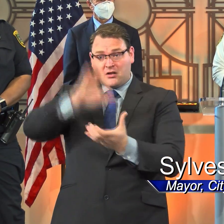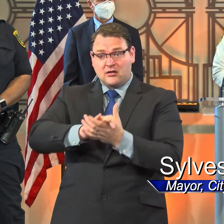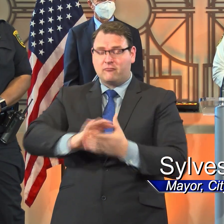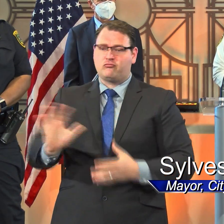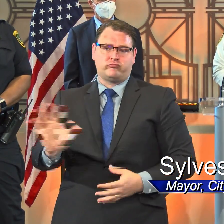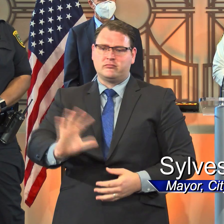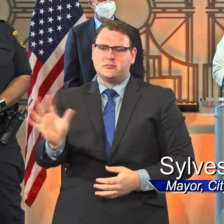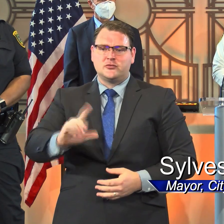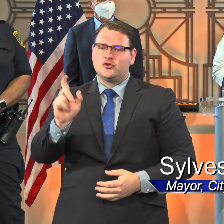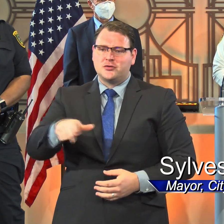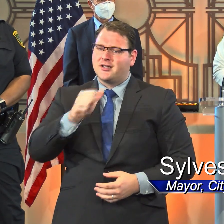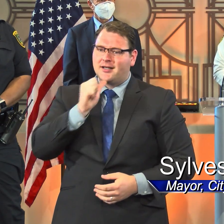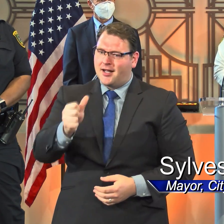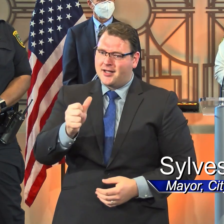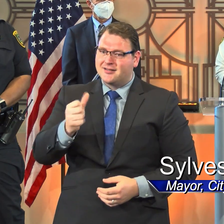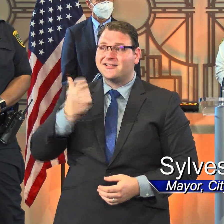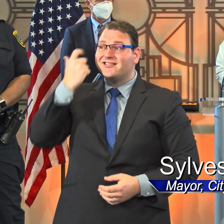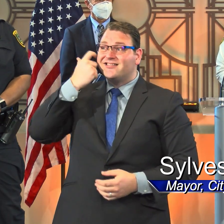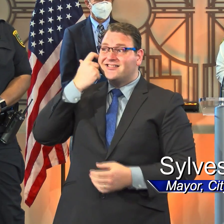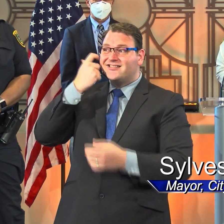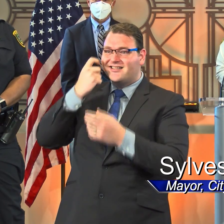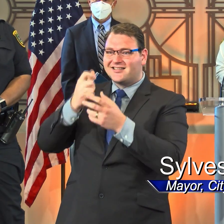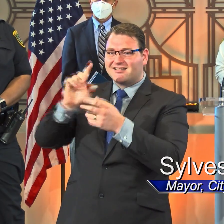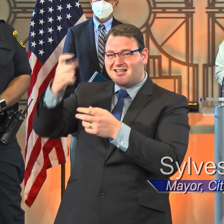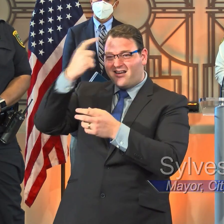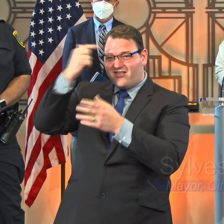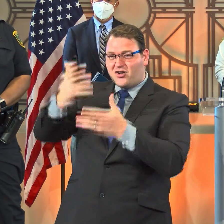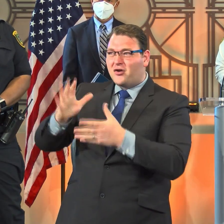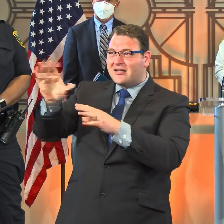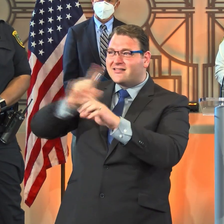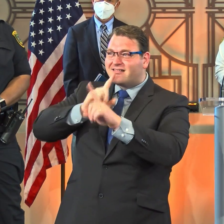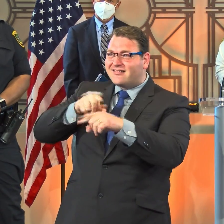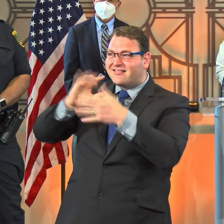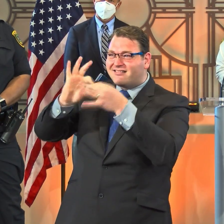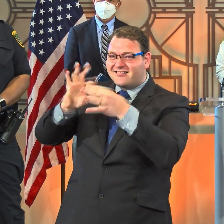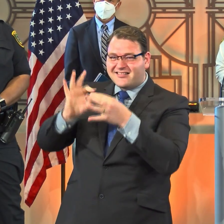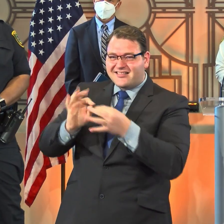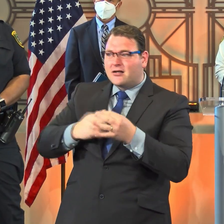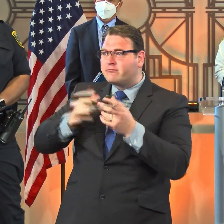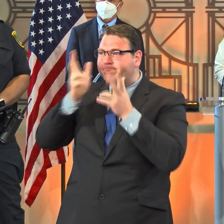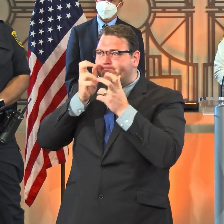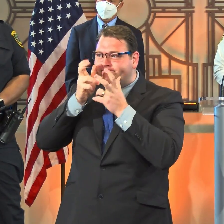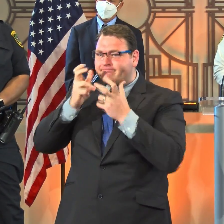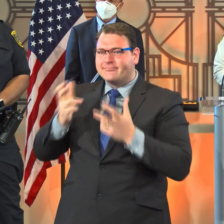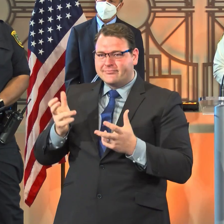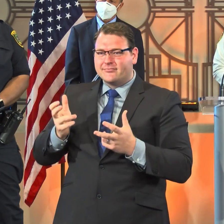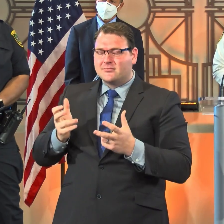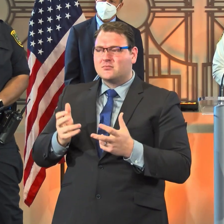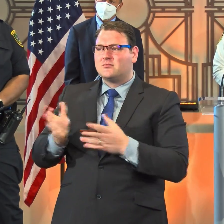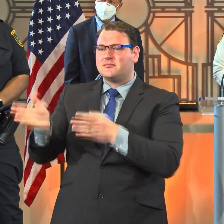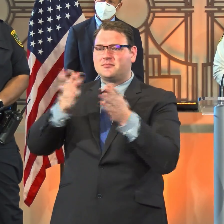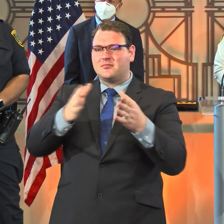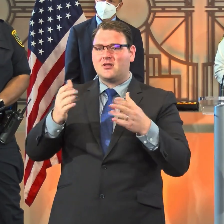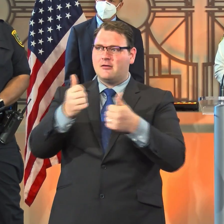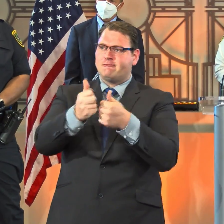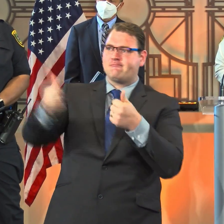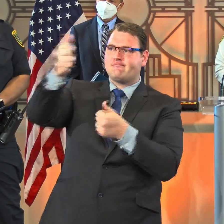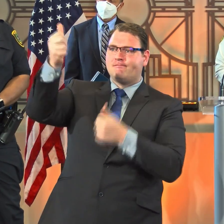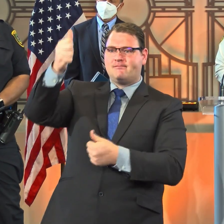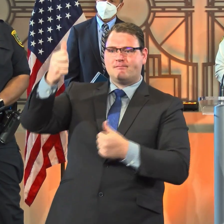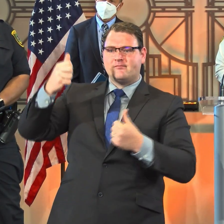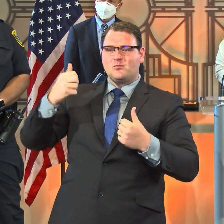conference, as well as to the head of the Health and Human Services at the state level. They all